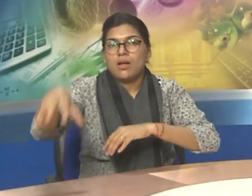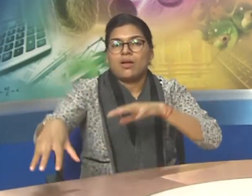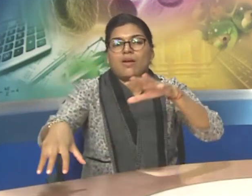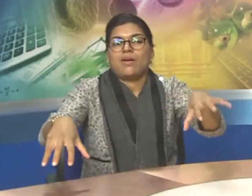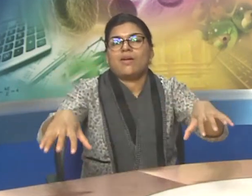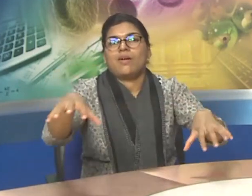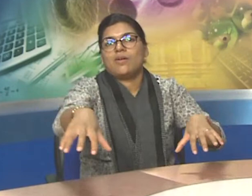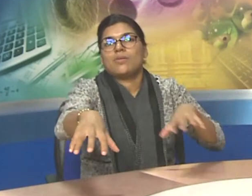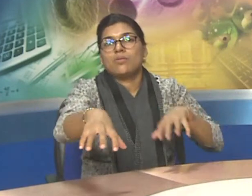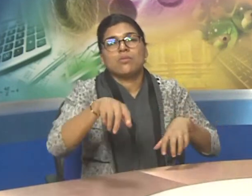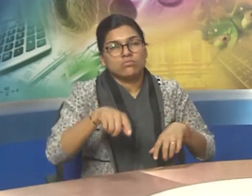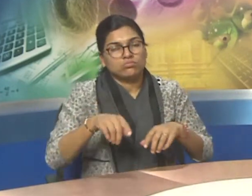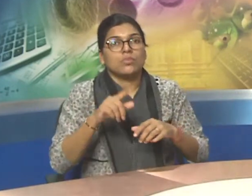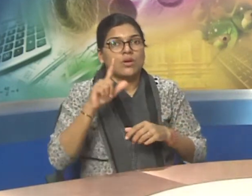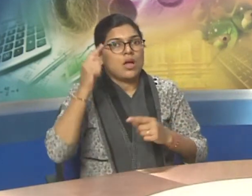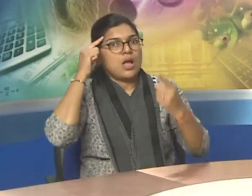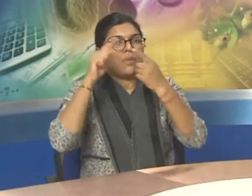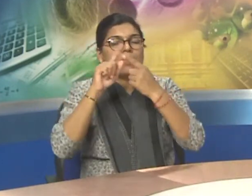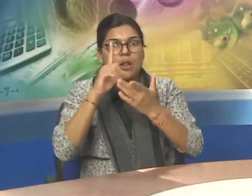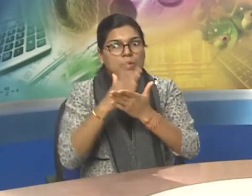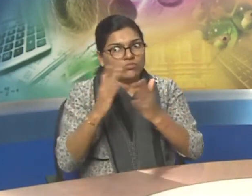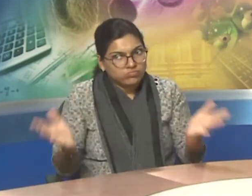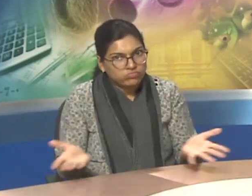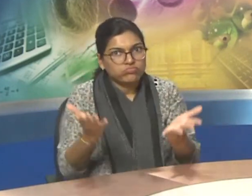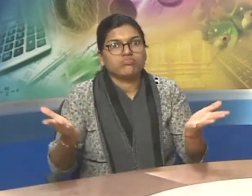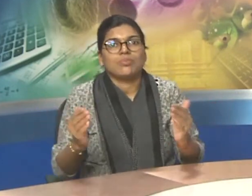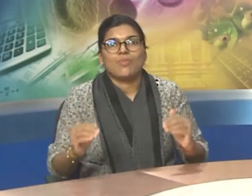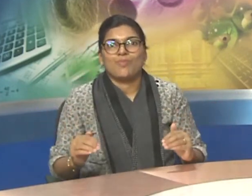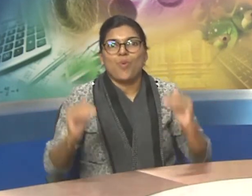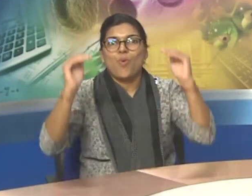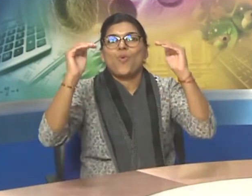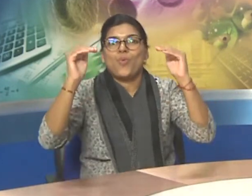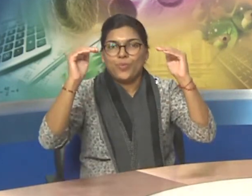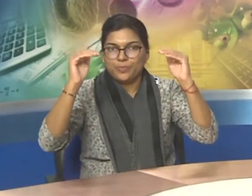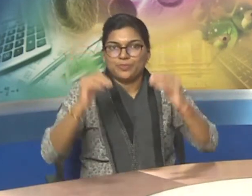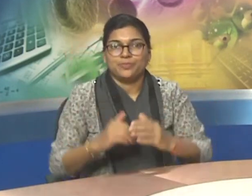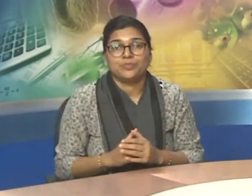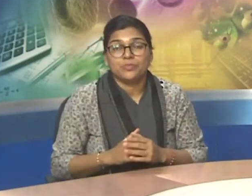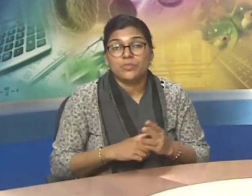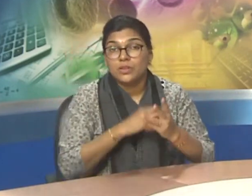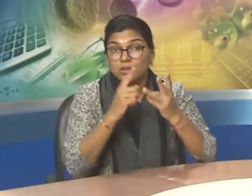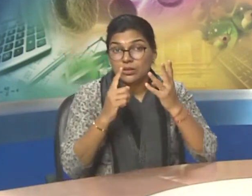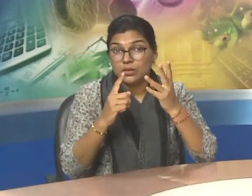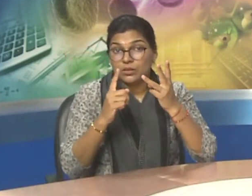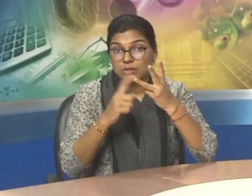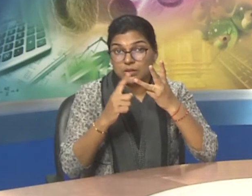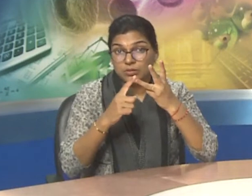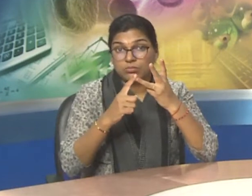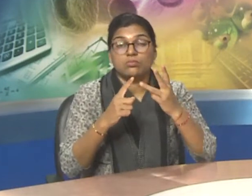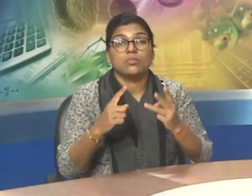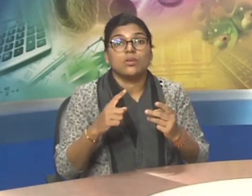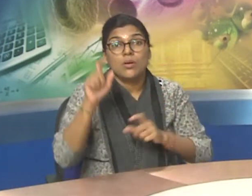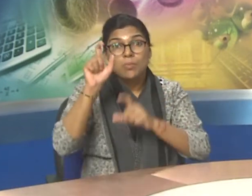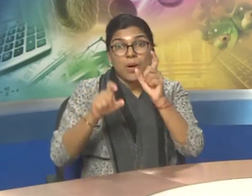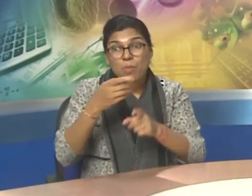Also, sometimes there are interconnected libraries, they are connected with the support of the online system. The